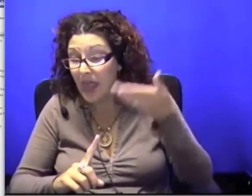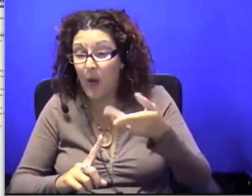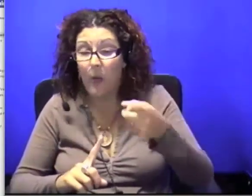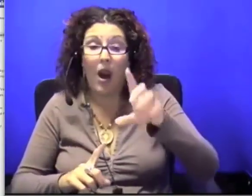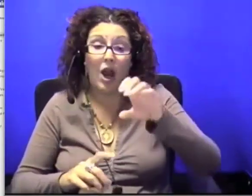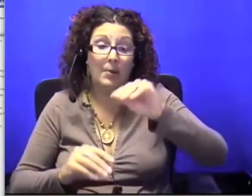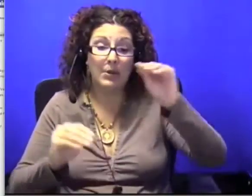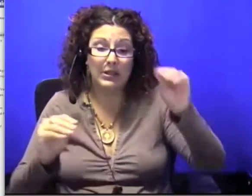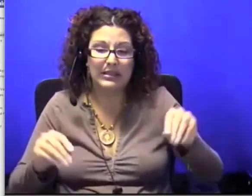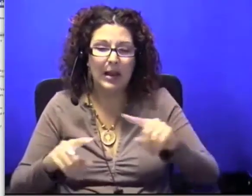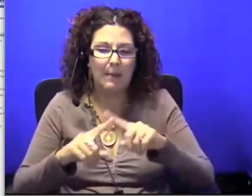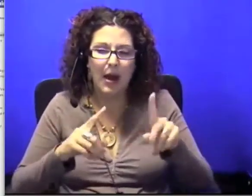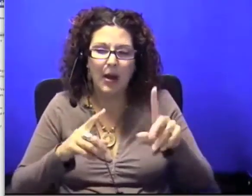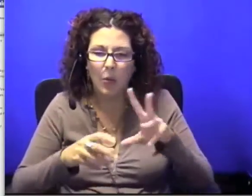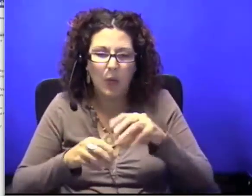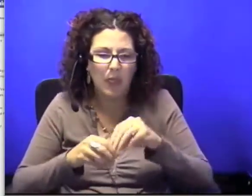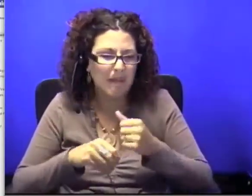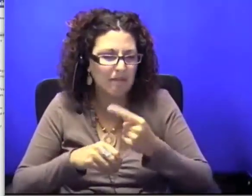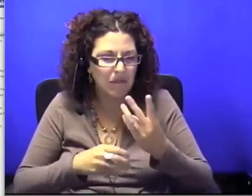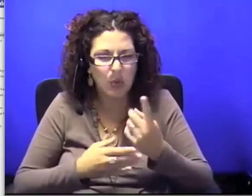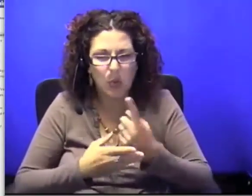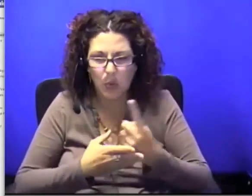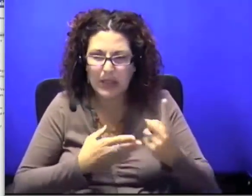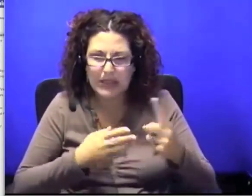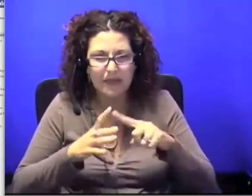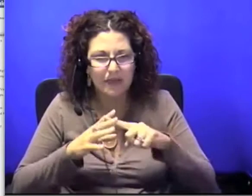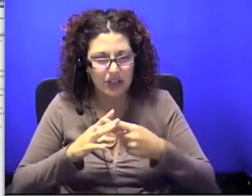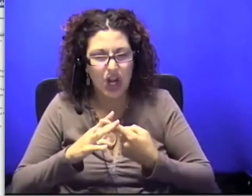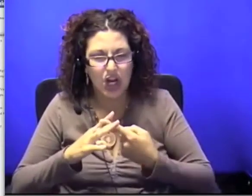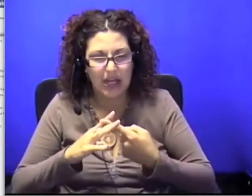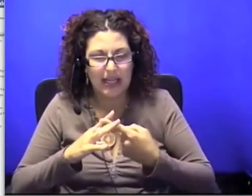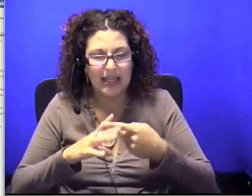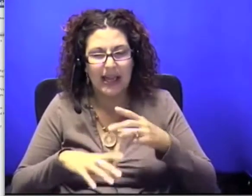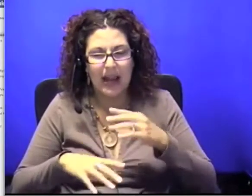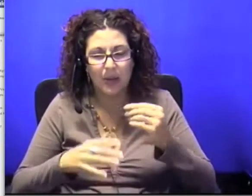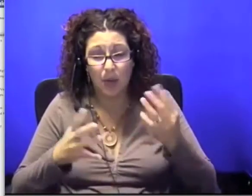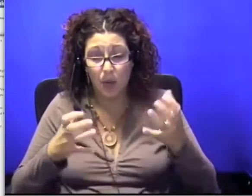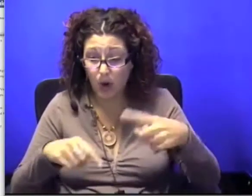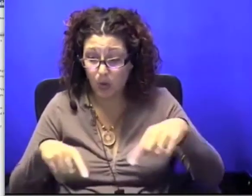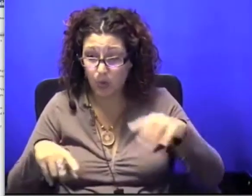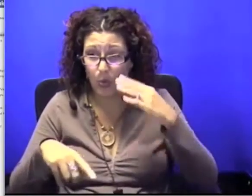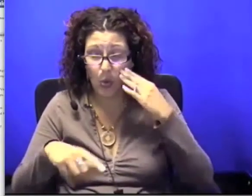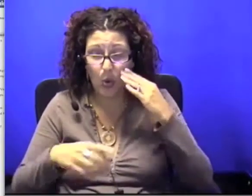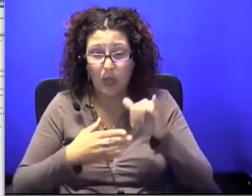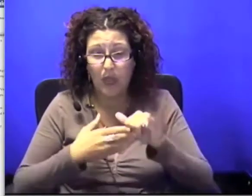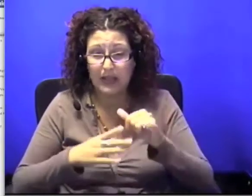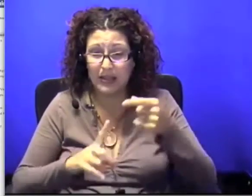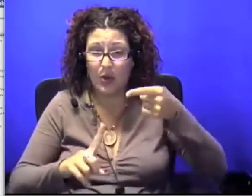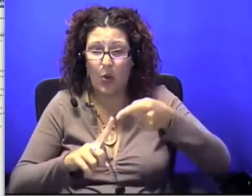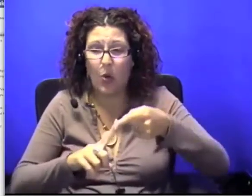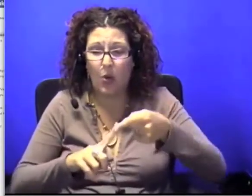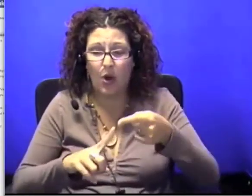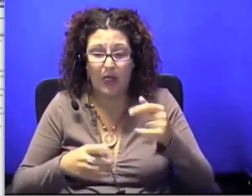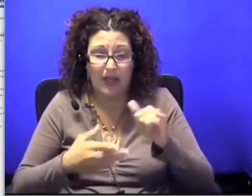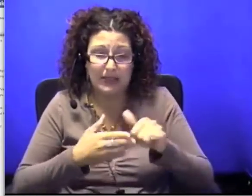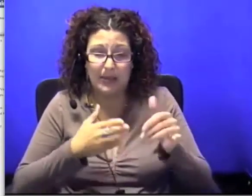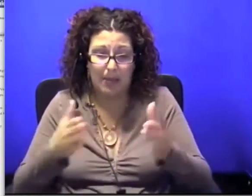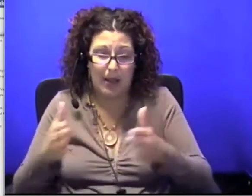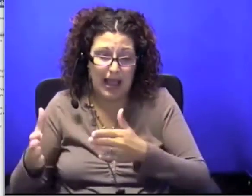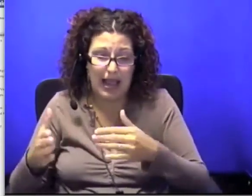it is within a few weeks of being launched. And we want you to know that that's what our goal is. That's what our plan